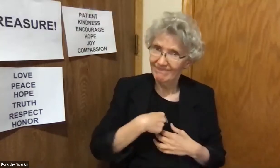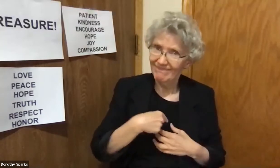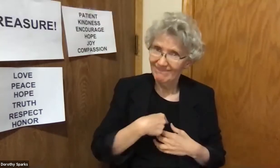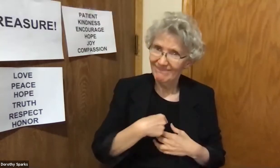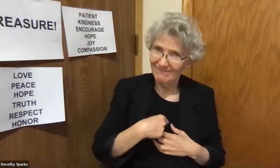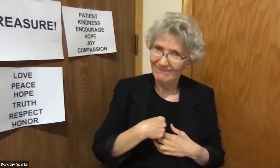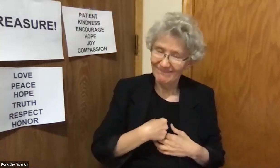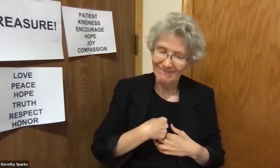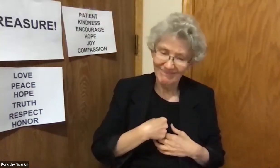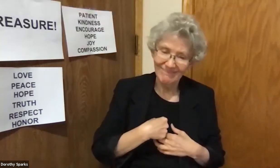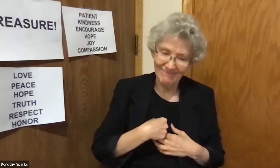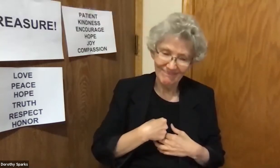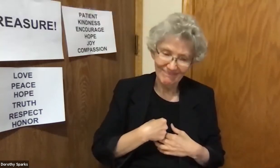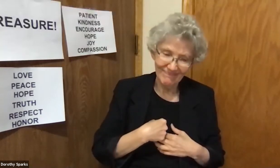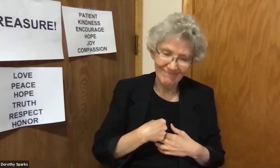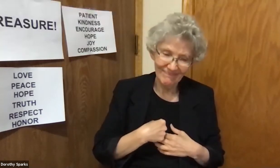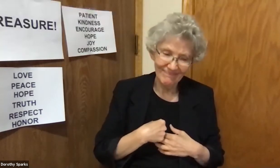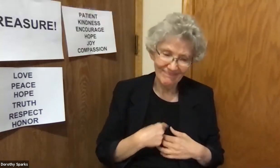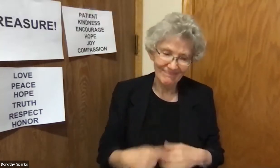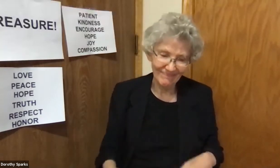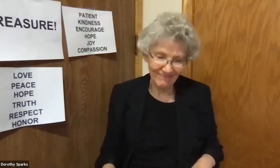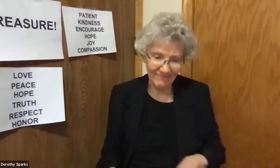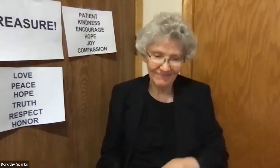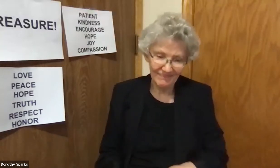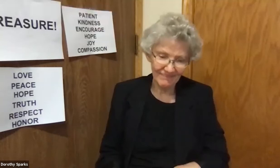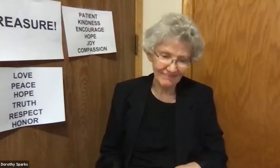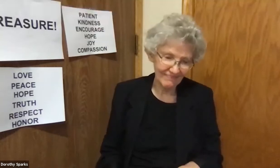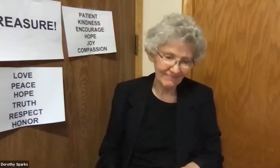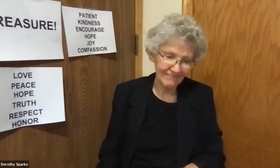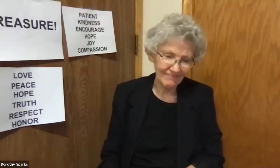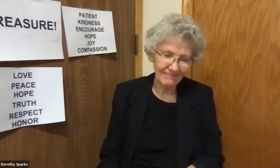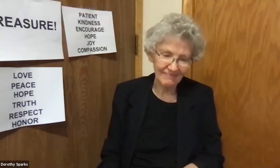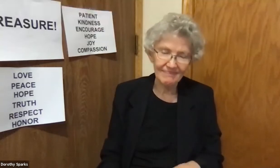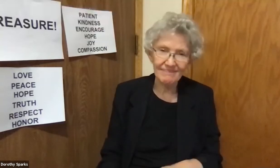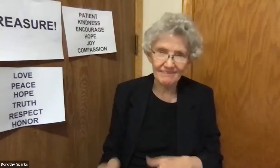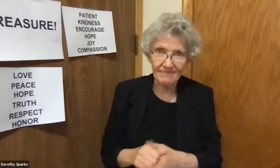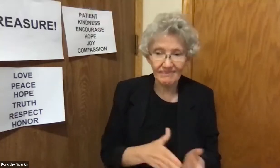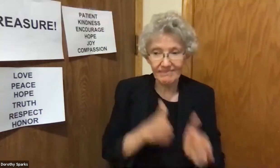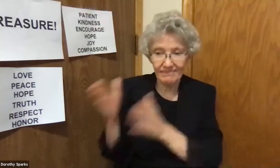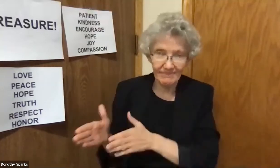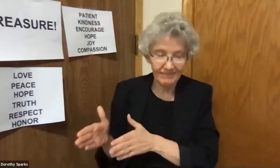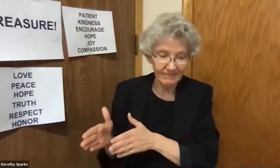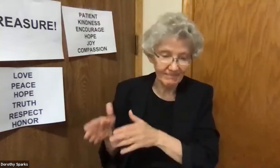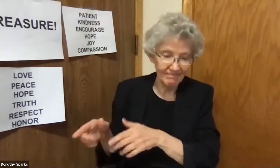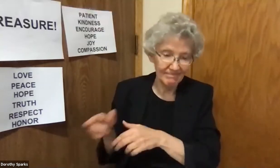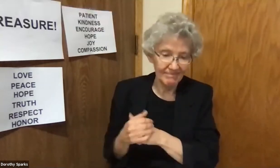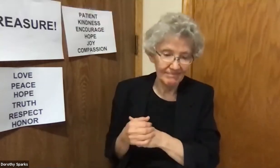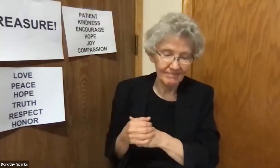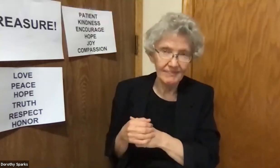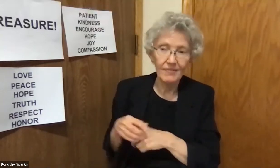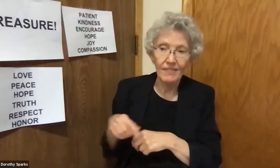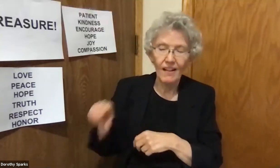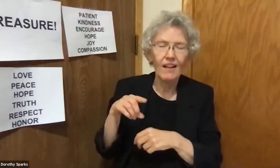And they have forgotten or ignored what the treasures are that already exist within their